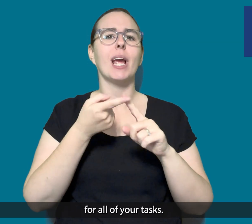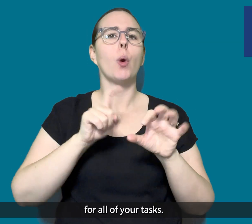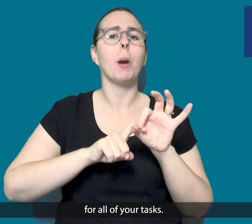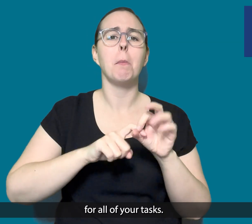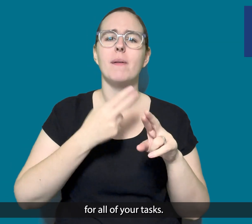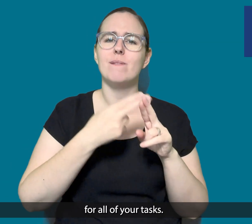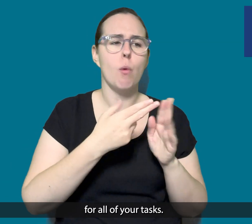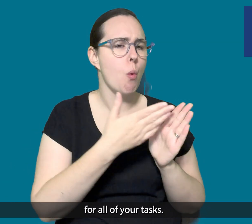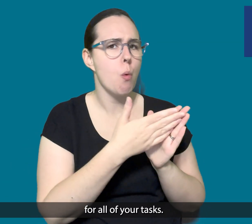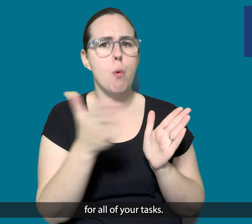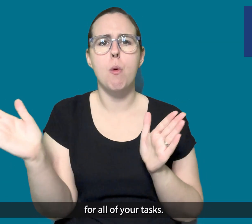of your tasks.